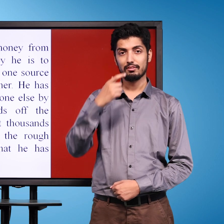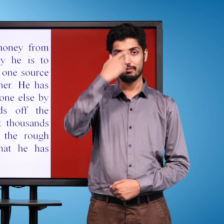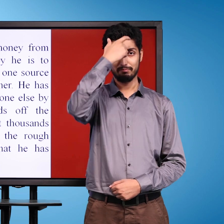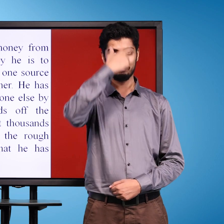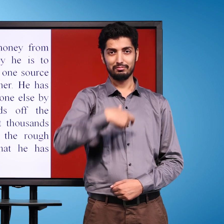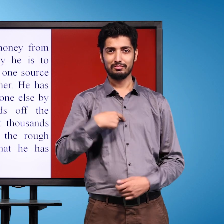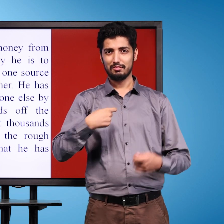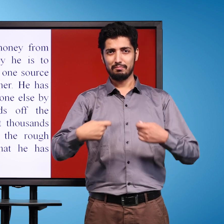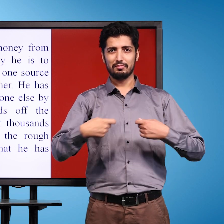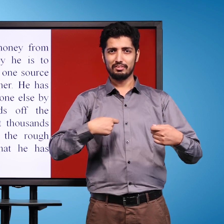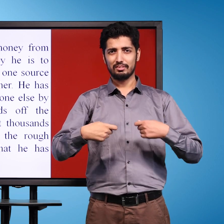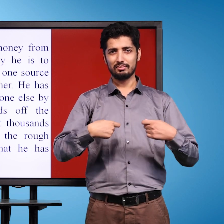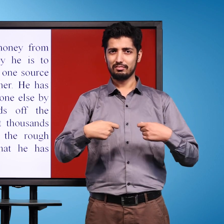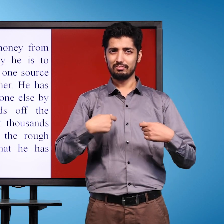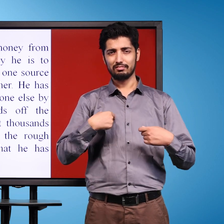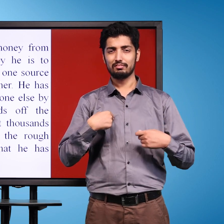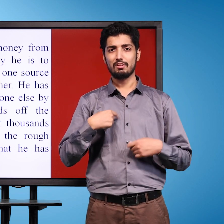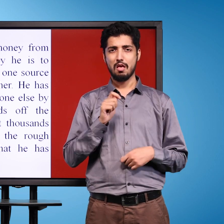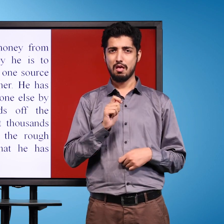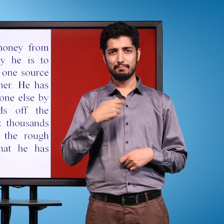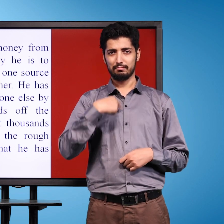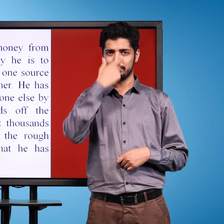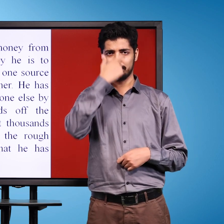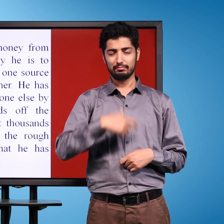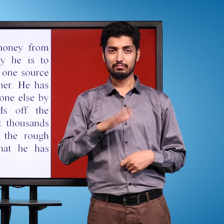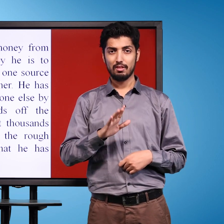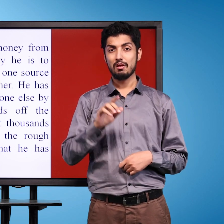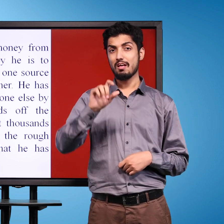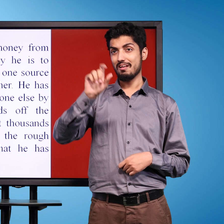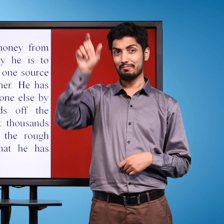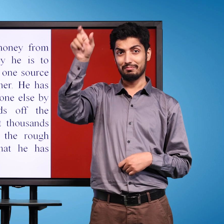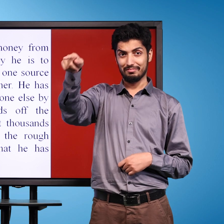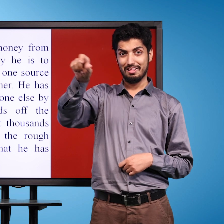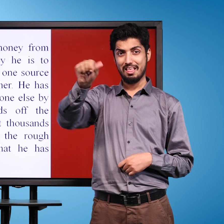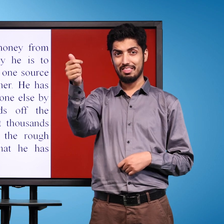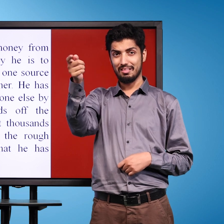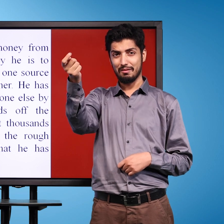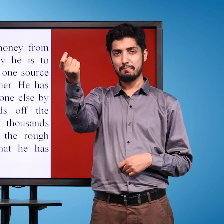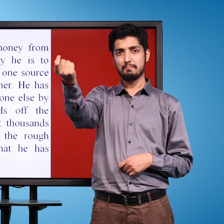A trader is to receive money from two sources. The money he is to receive is